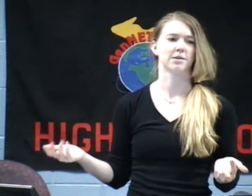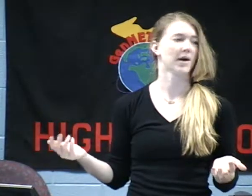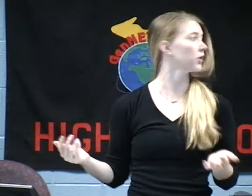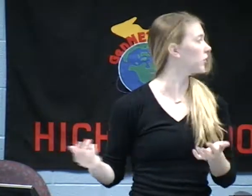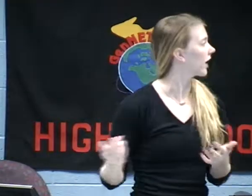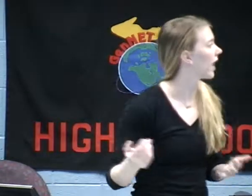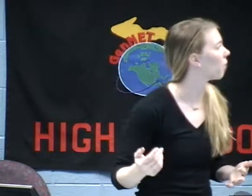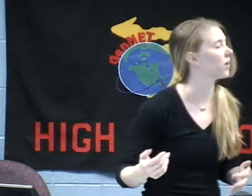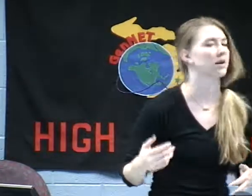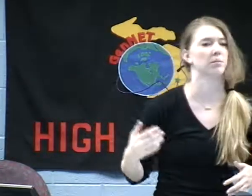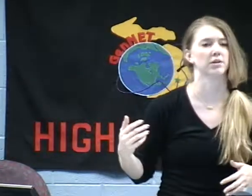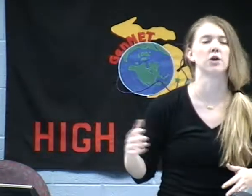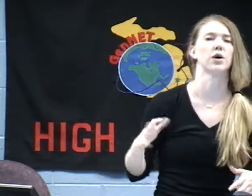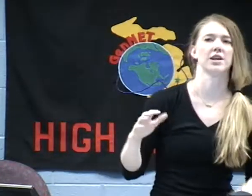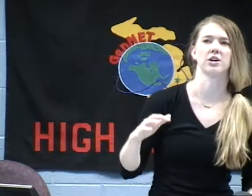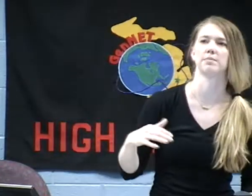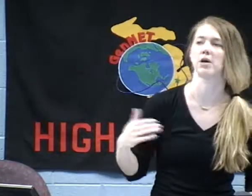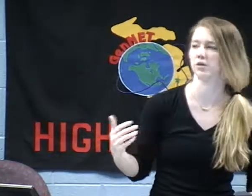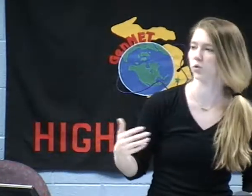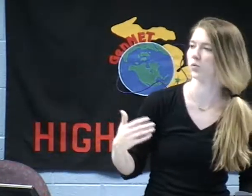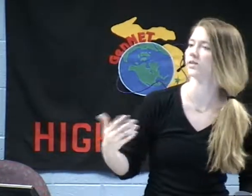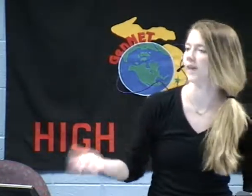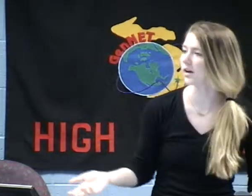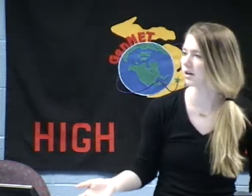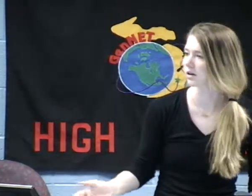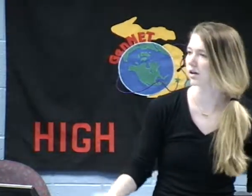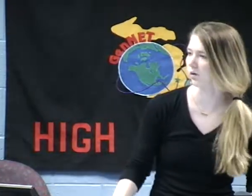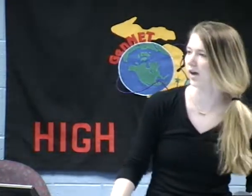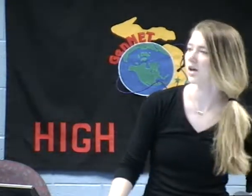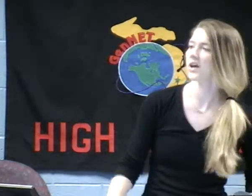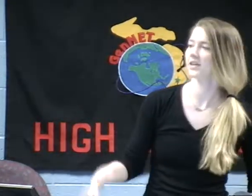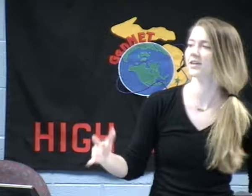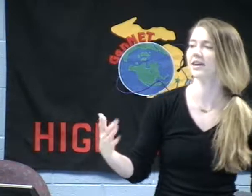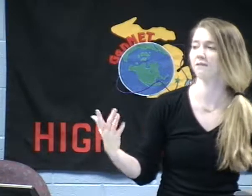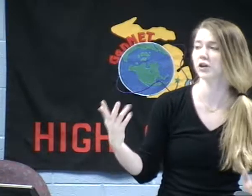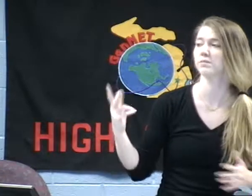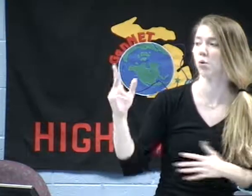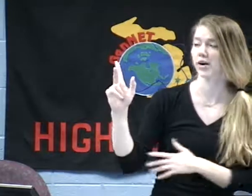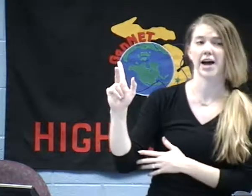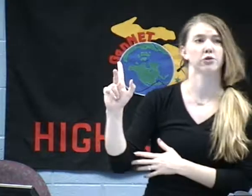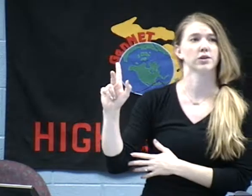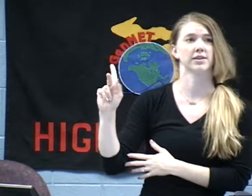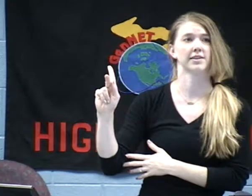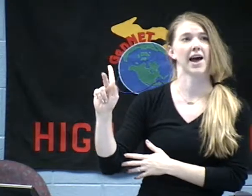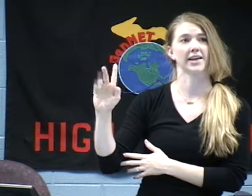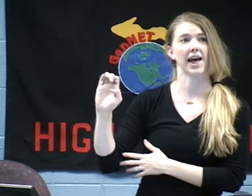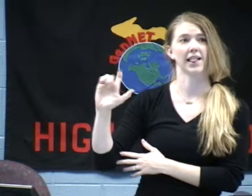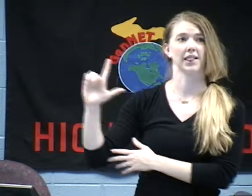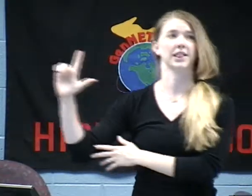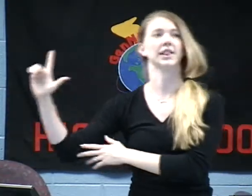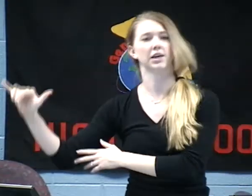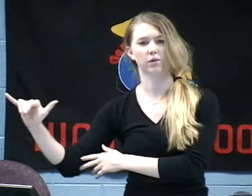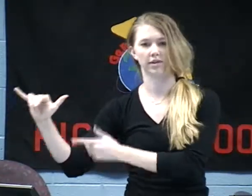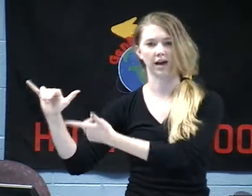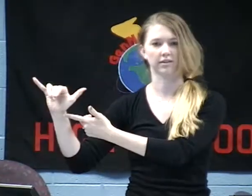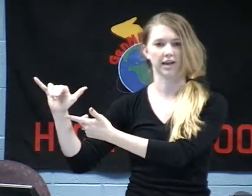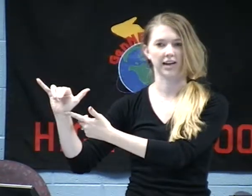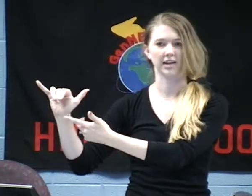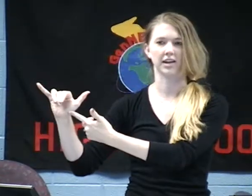better you'll get at what number or what letters bounce and which ones slide. Okay, it feels more natural to sign Kelly with the L sliding than it